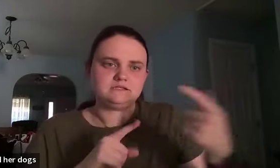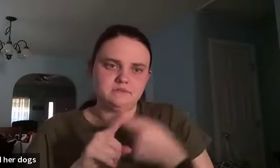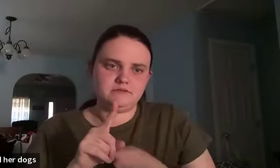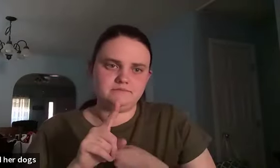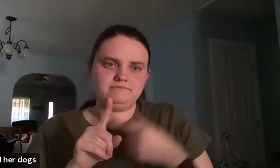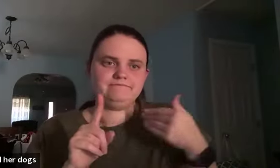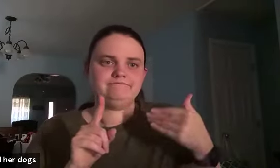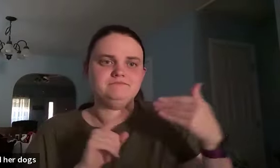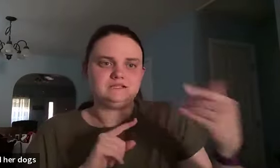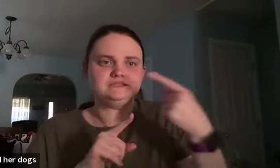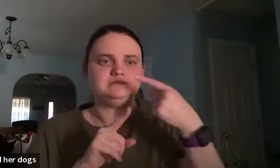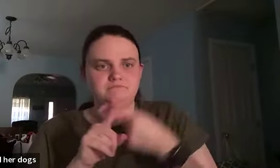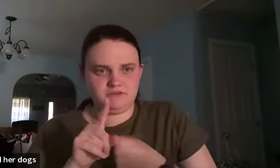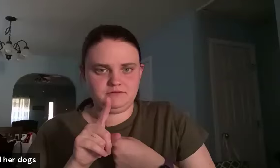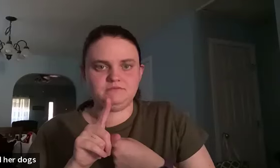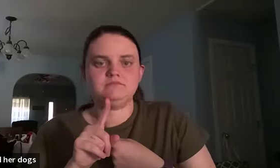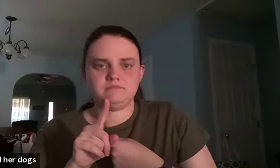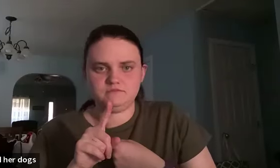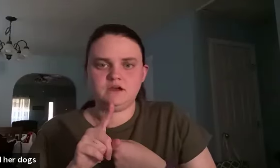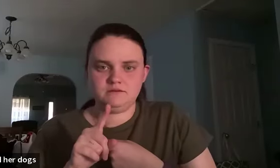next month, next month. Okay.